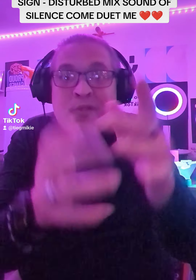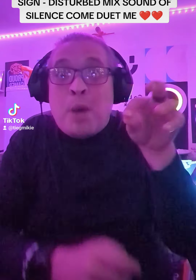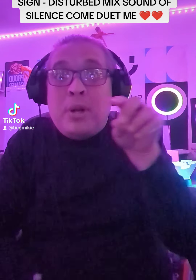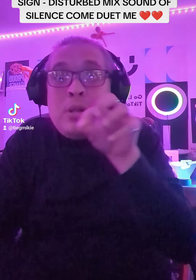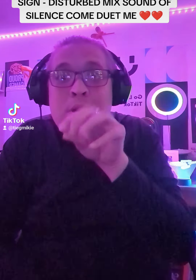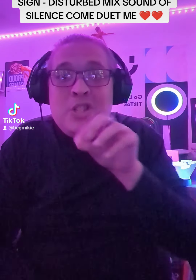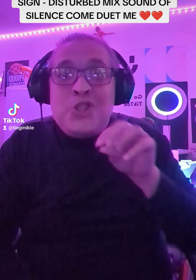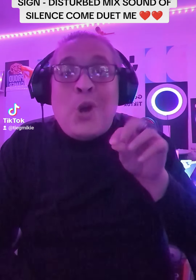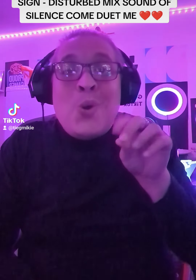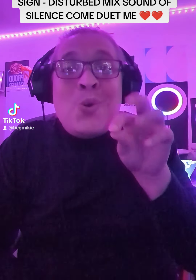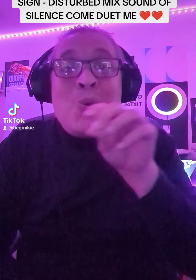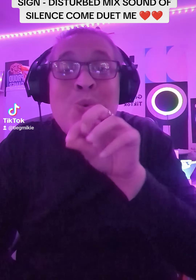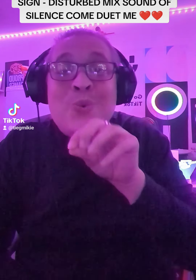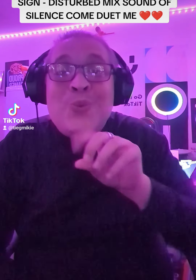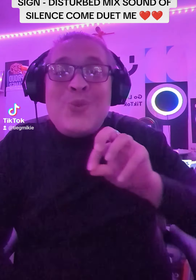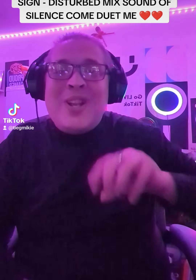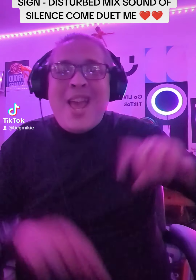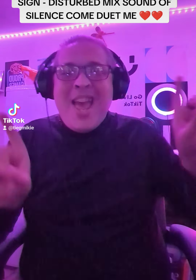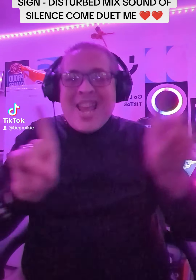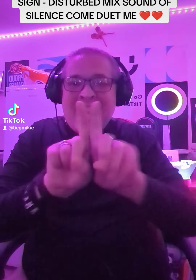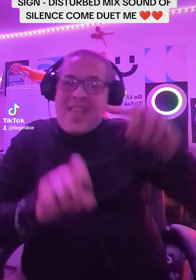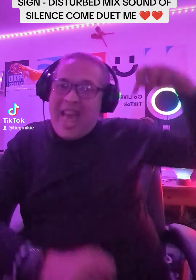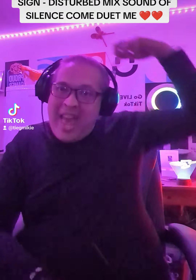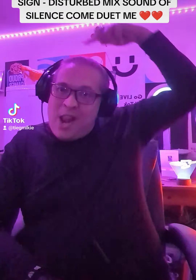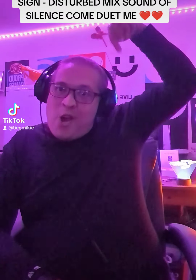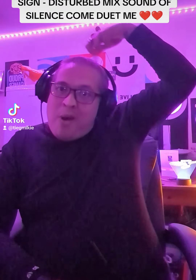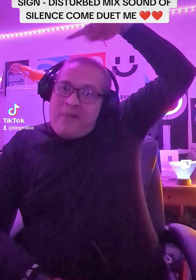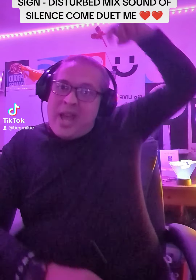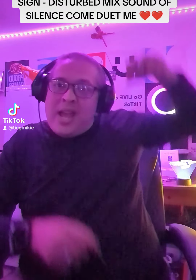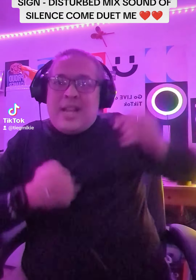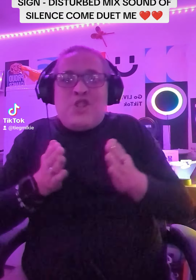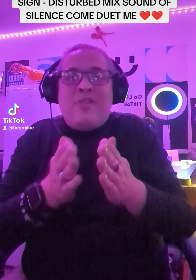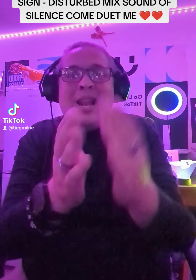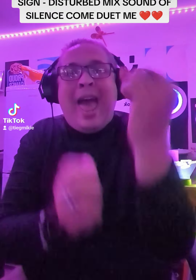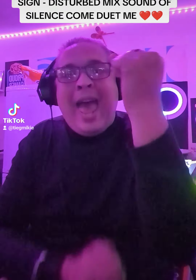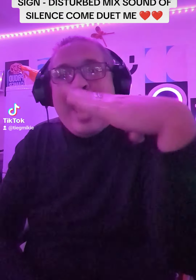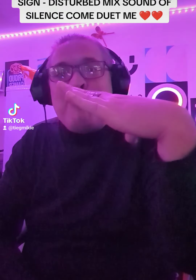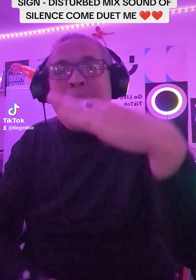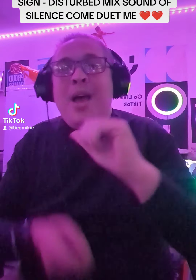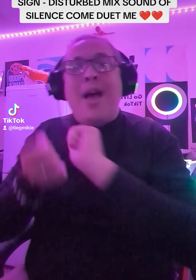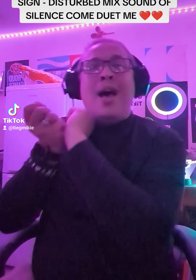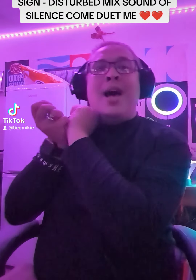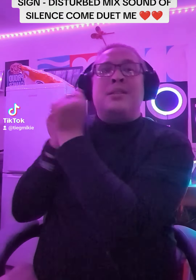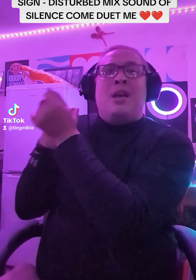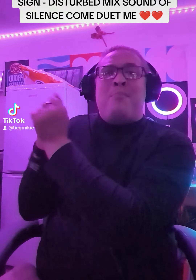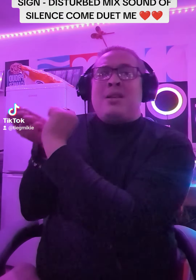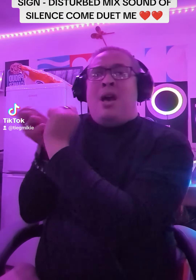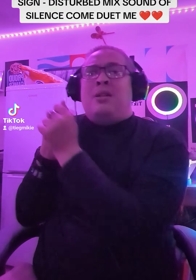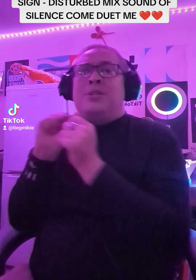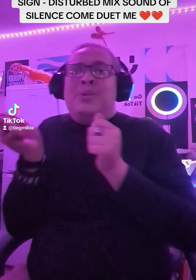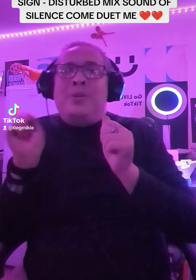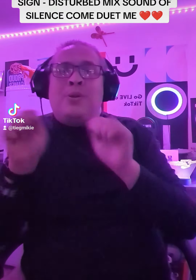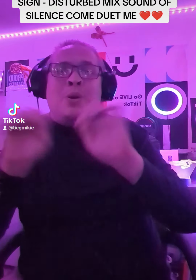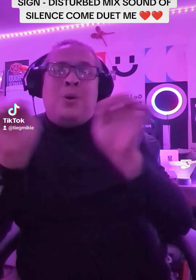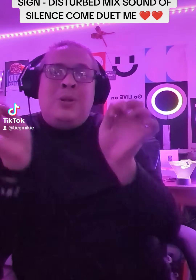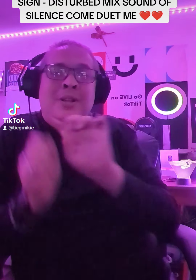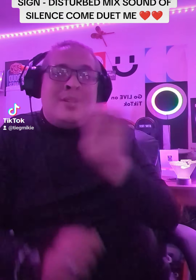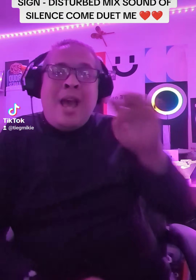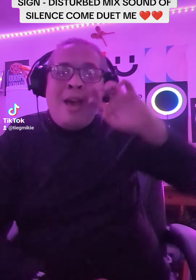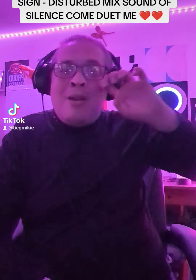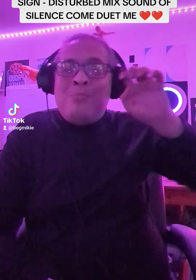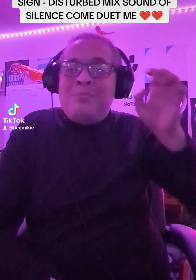streets of cobblestone Near the halo of a street lamp, I turned my color to the